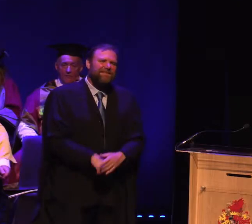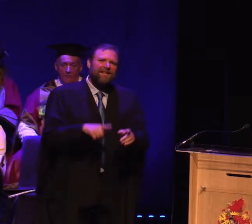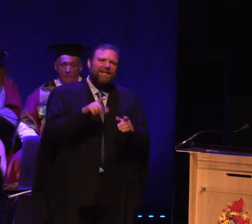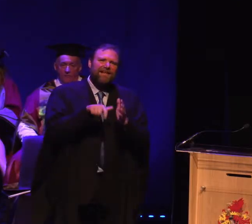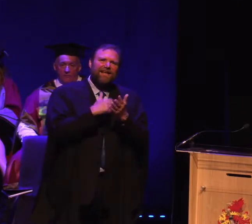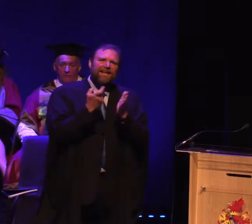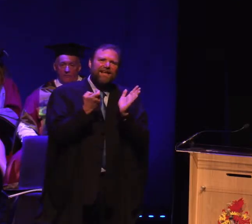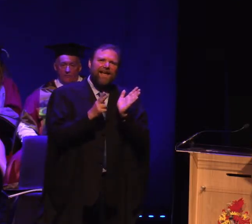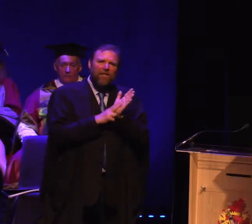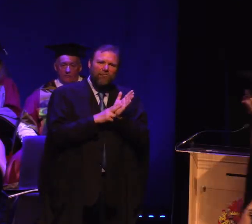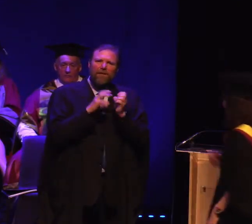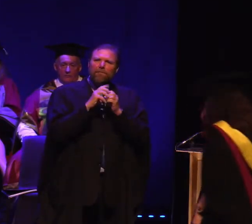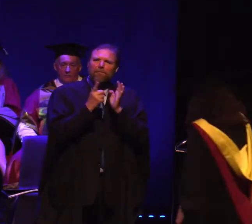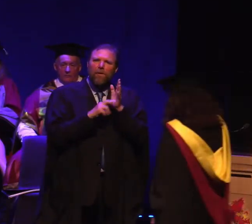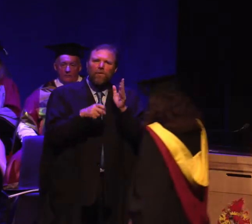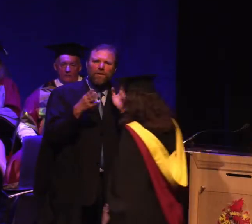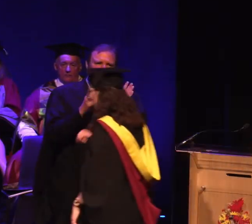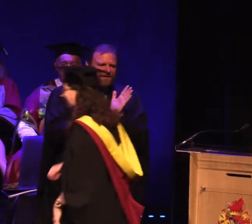Catherine Baldrian.